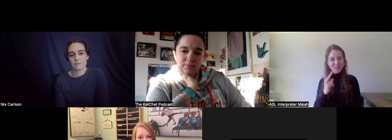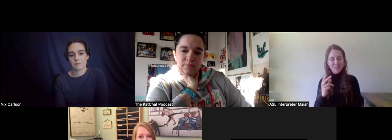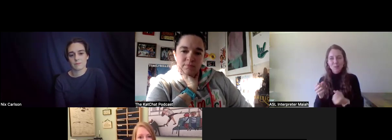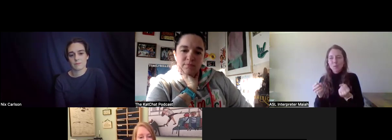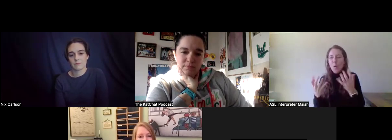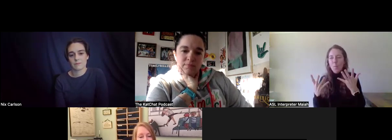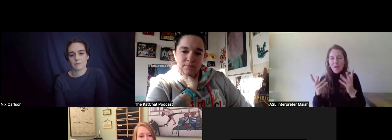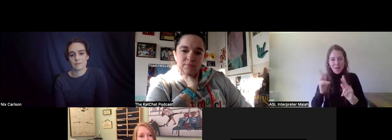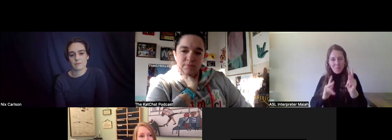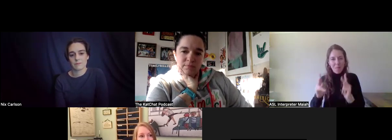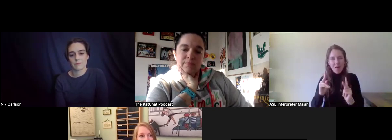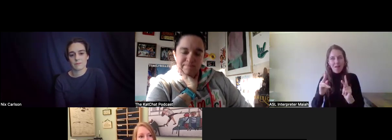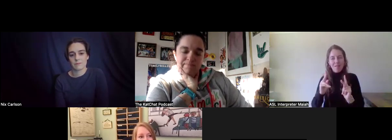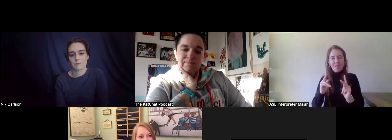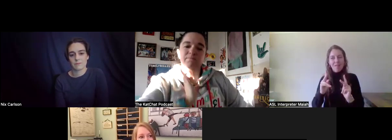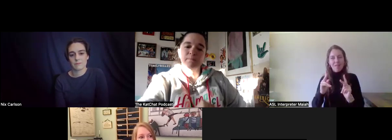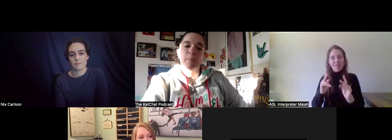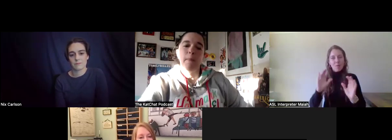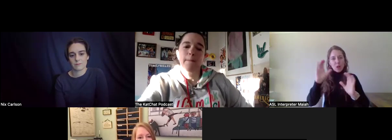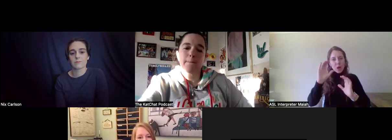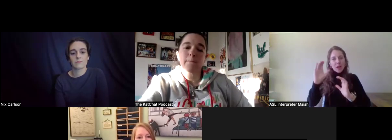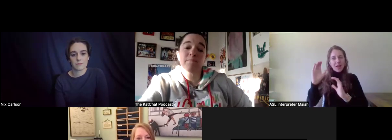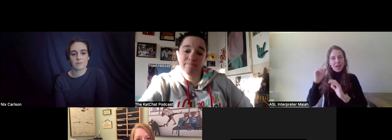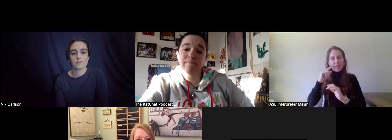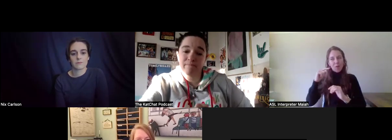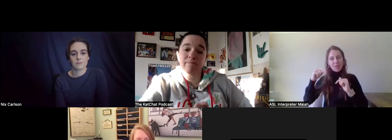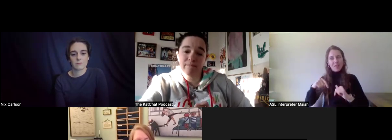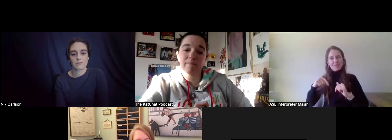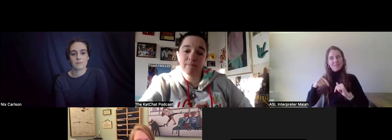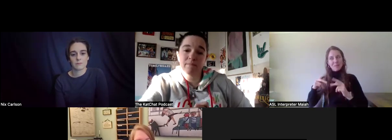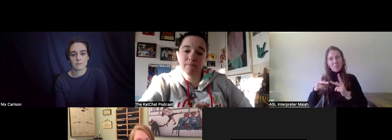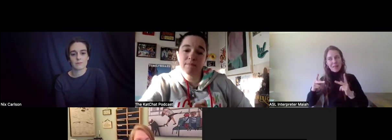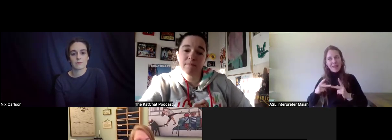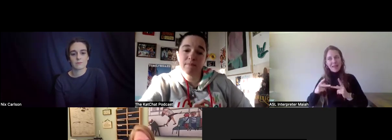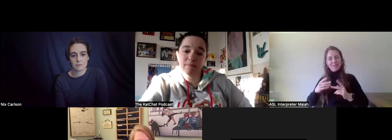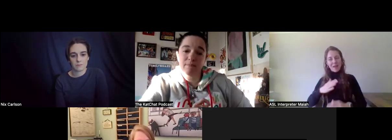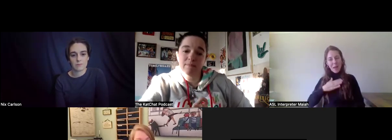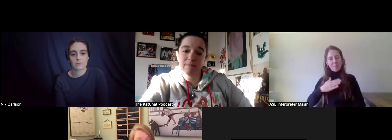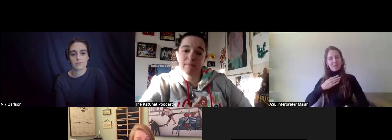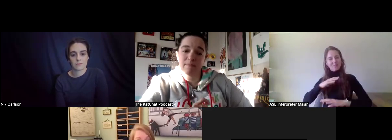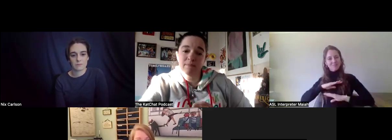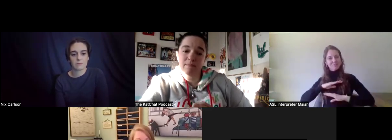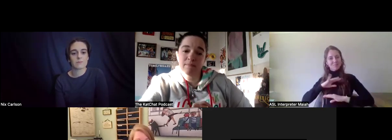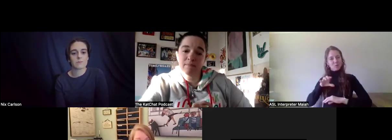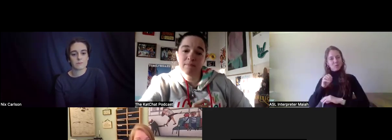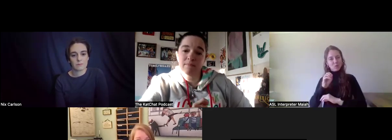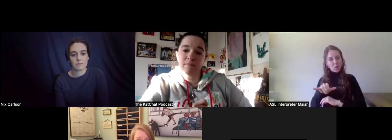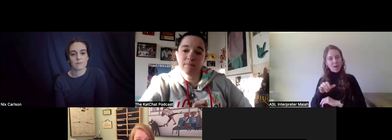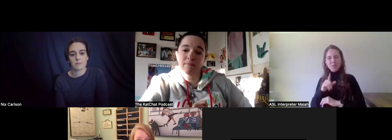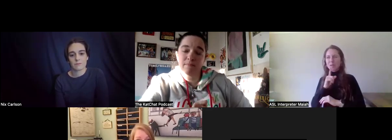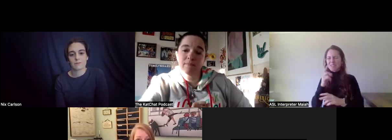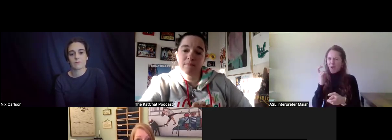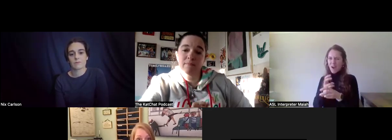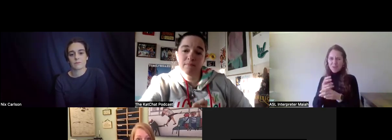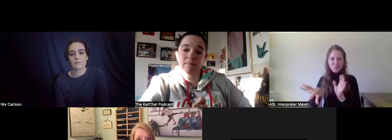looking for this place of happiness and contentment and joy that's really hard to find in the world right